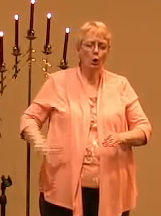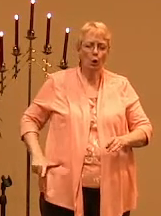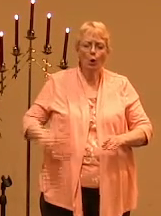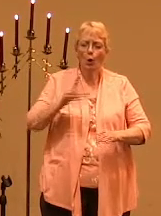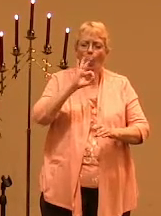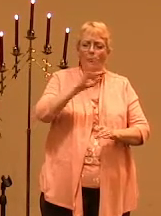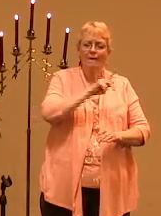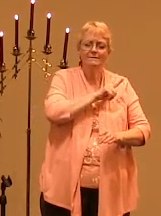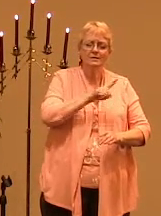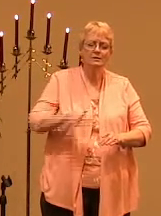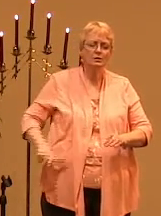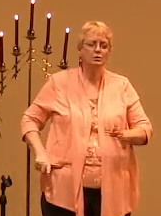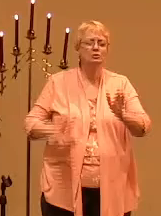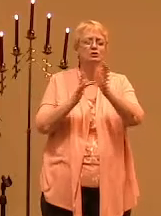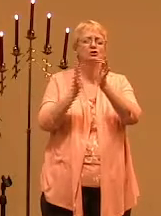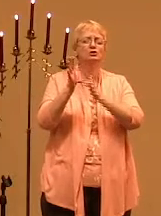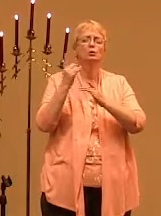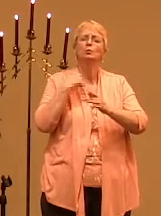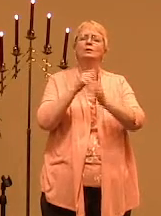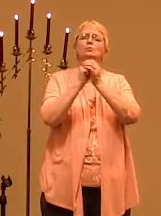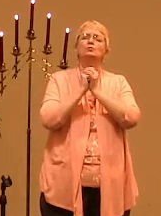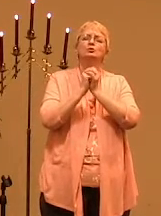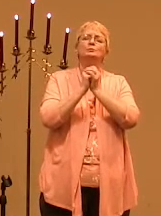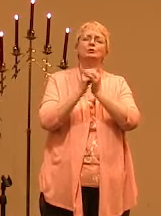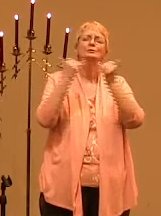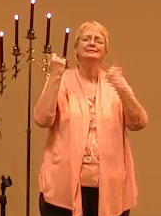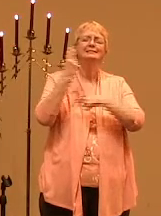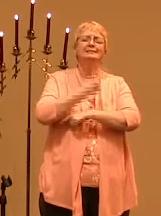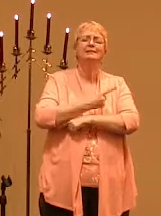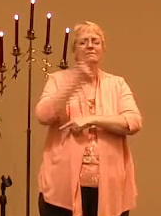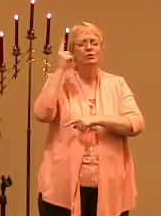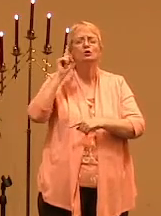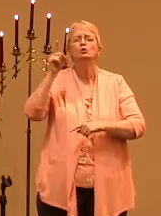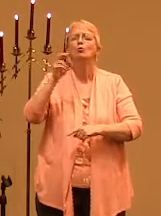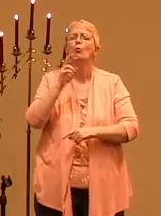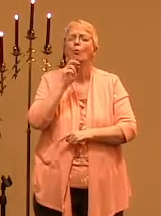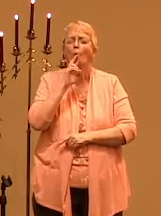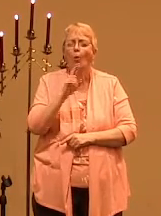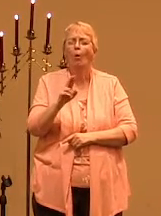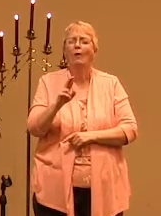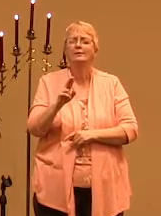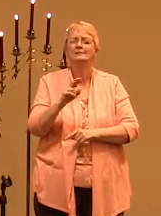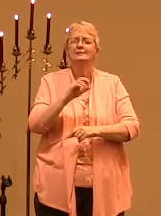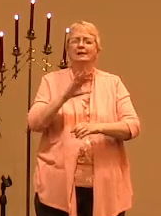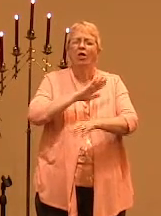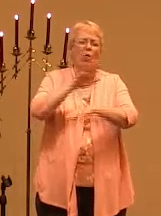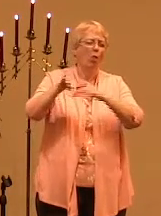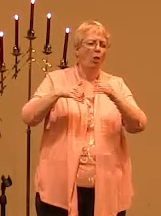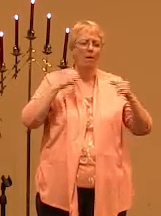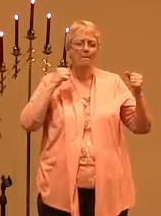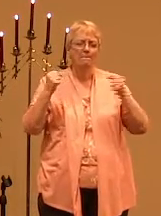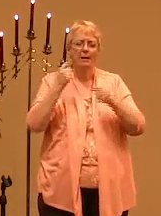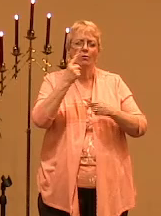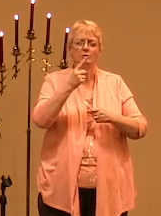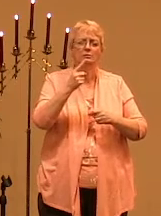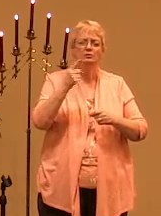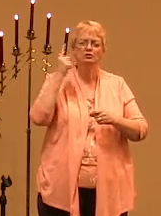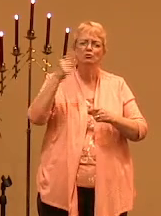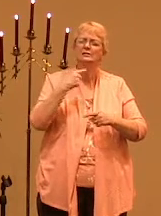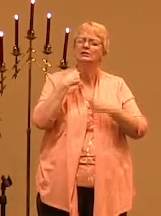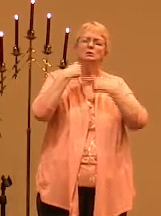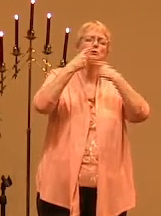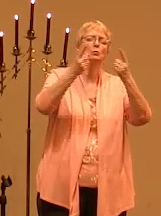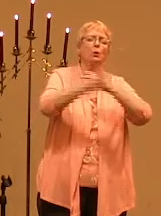Lords. Jesus, we worship you today, for you are the Almighty One. You are the ones that spoke